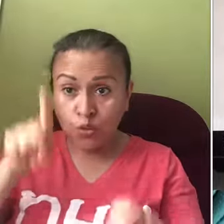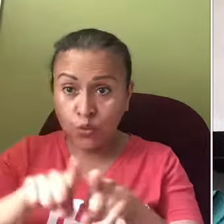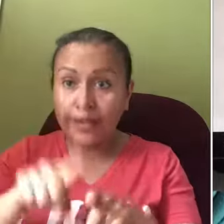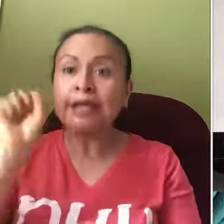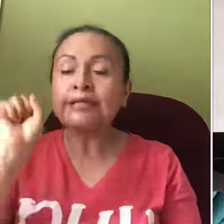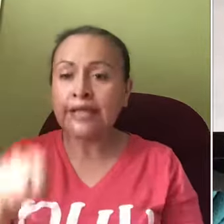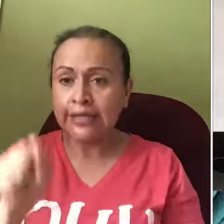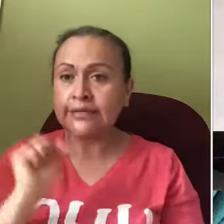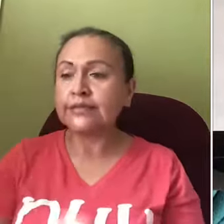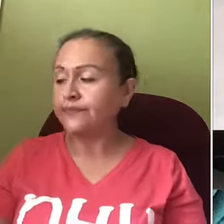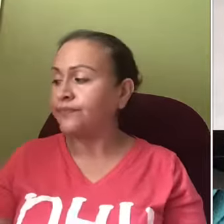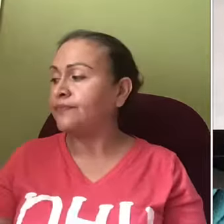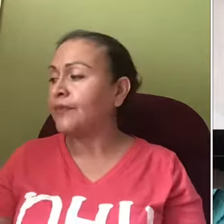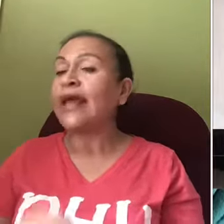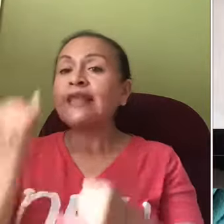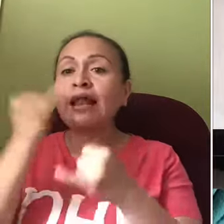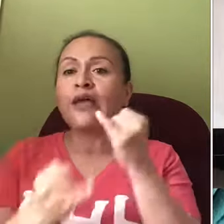one